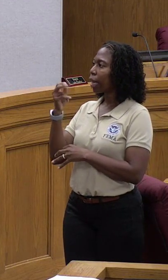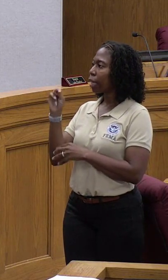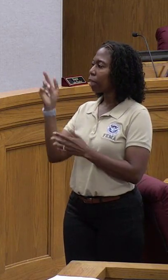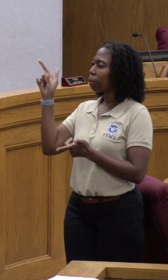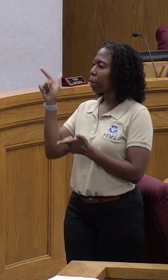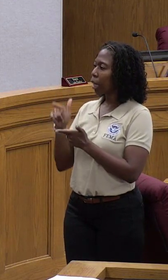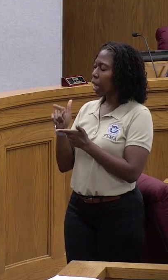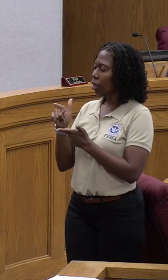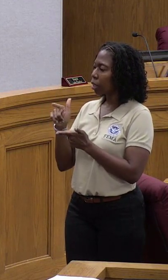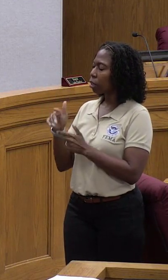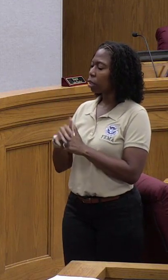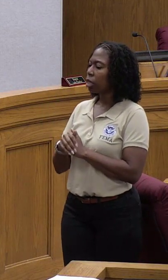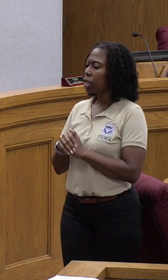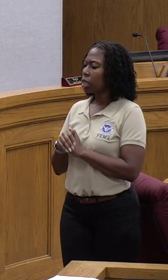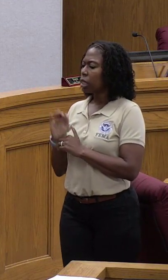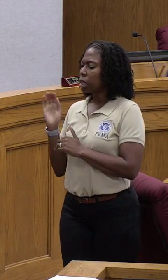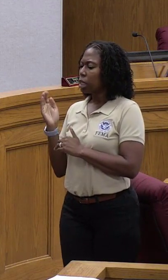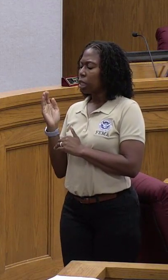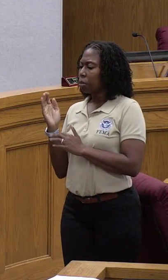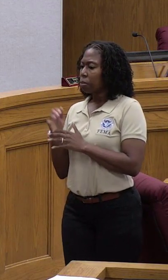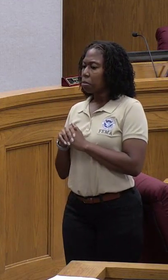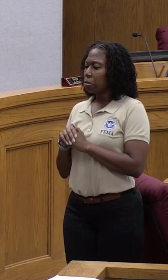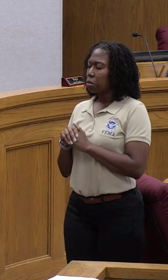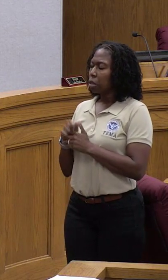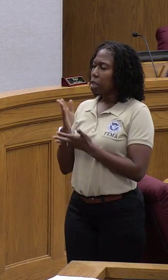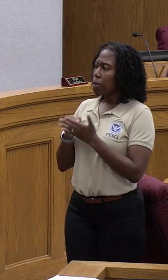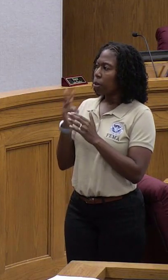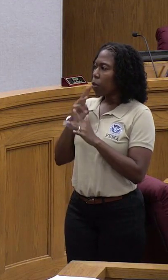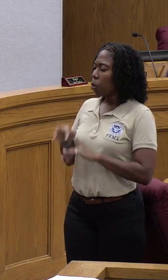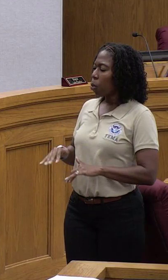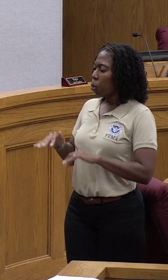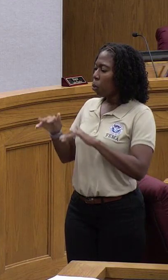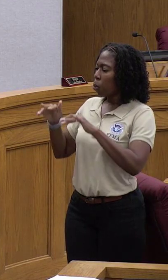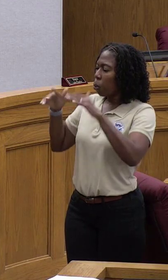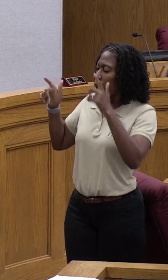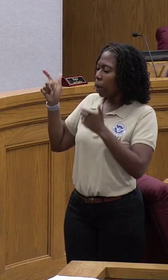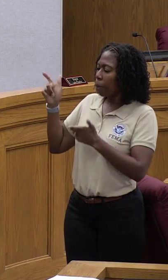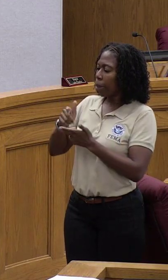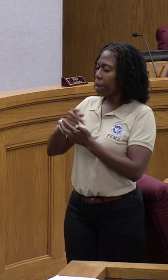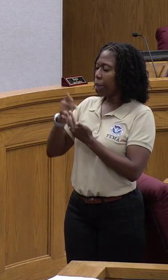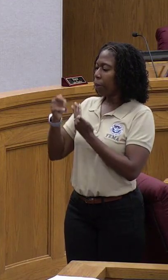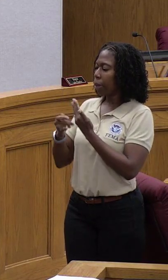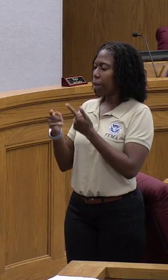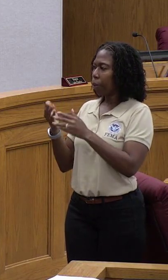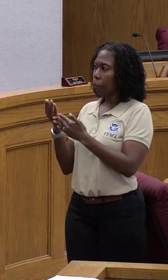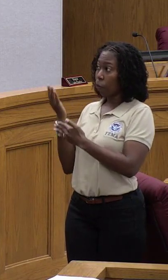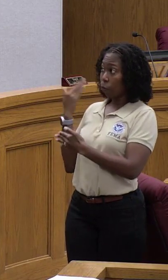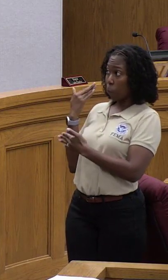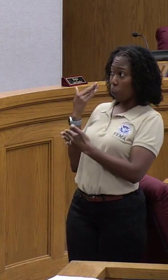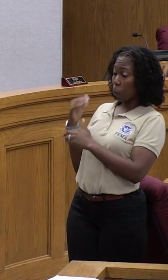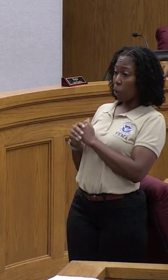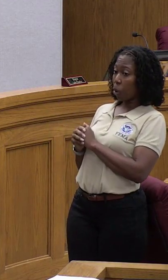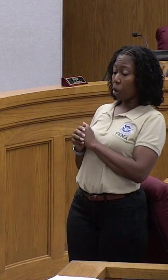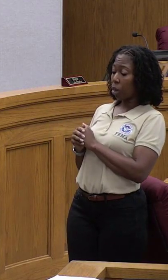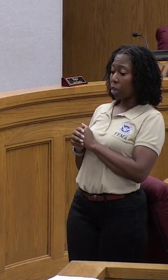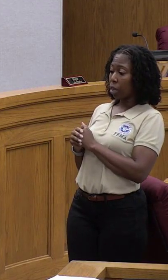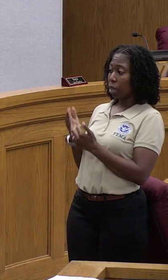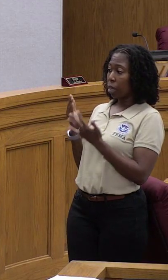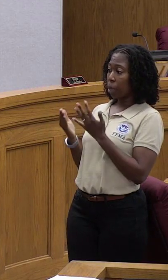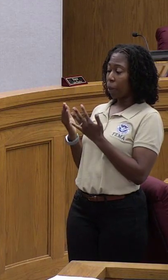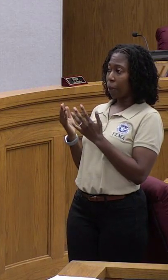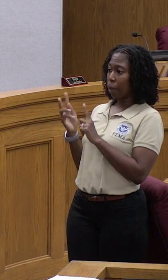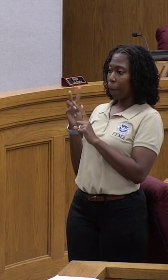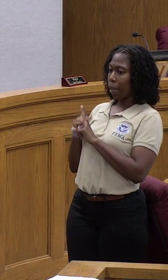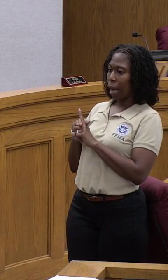seems to me that some of the flood mitigation projects in the past, somebody might apply for 5 years before they get